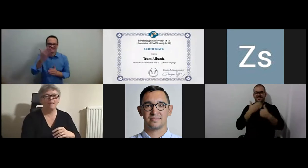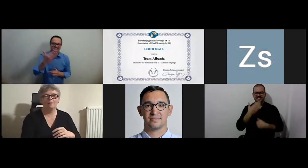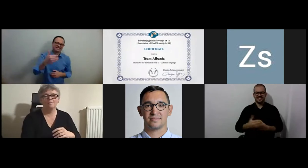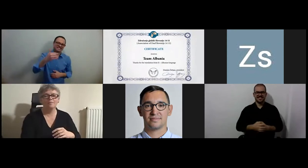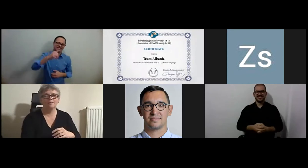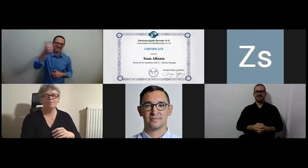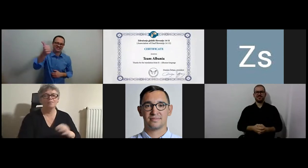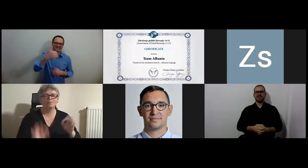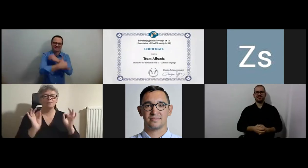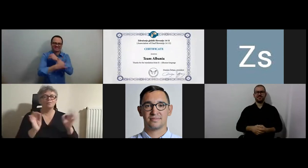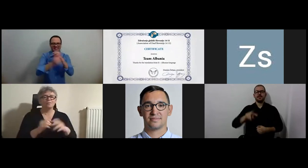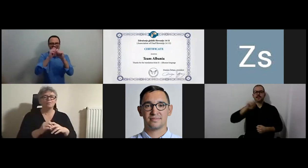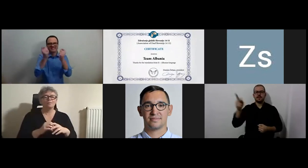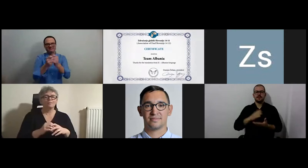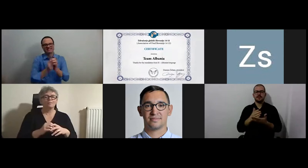Thank you, Albania.